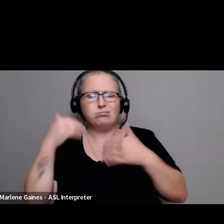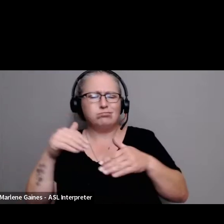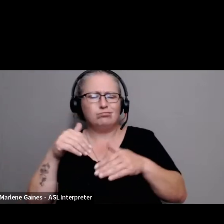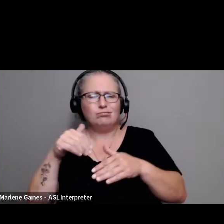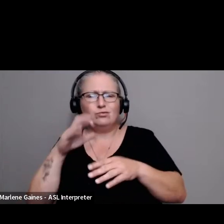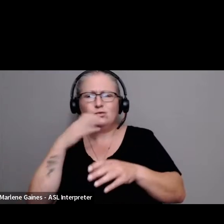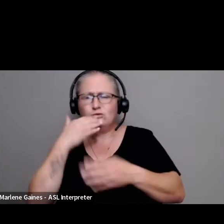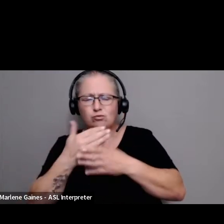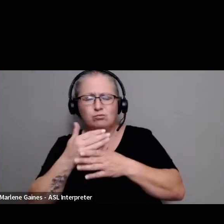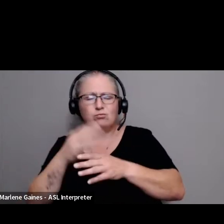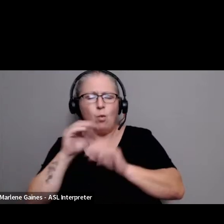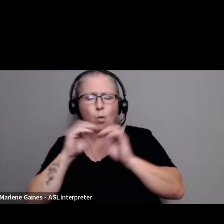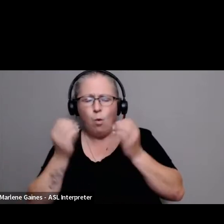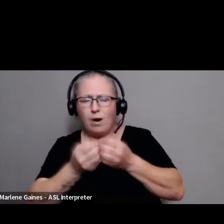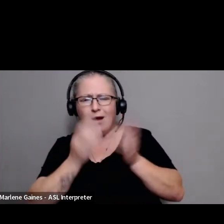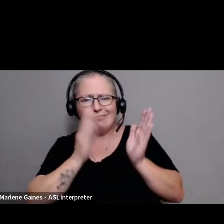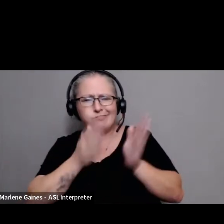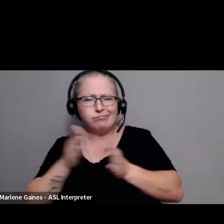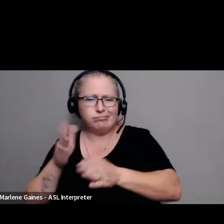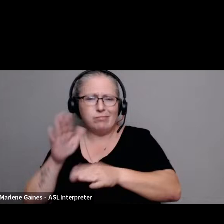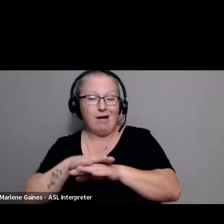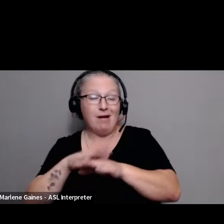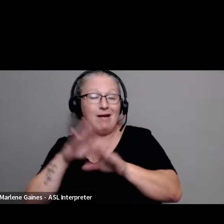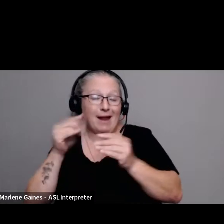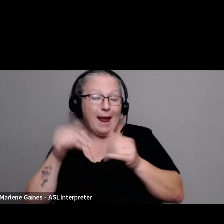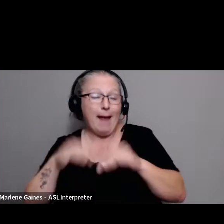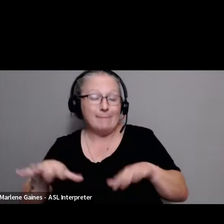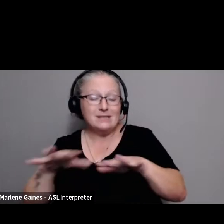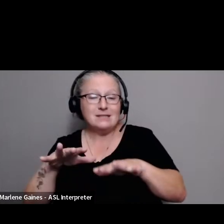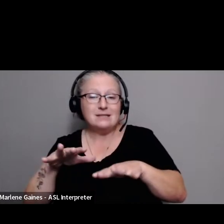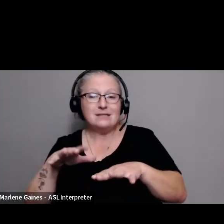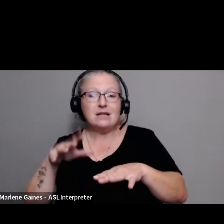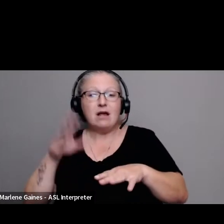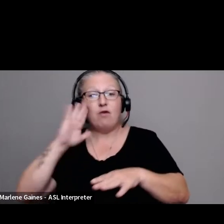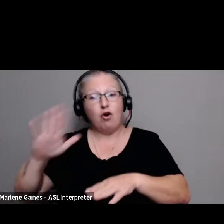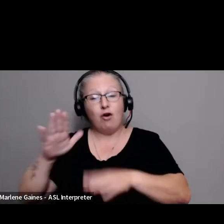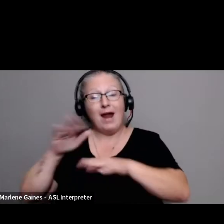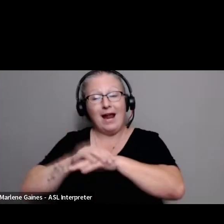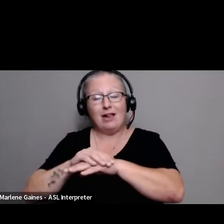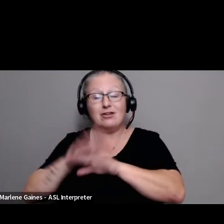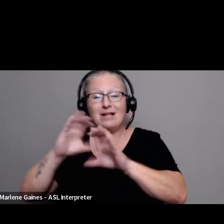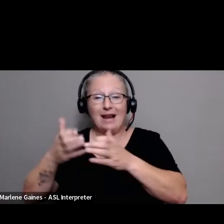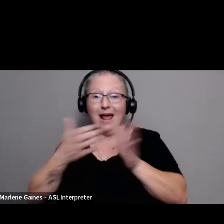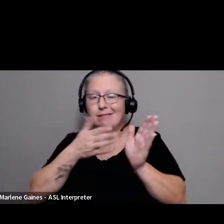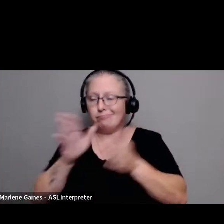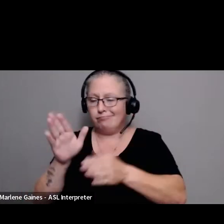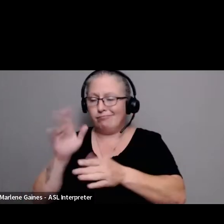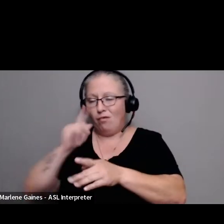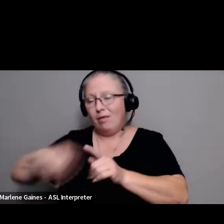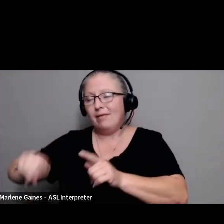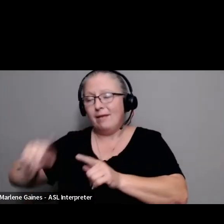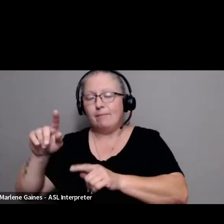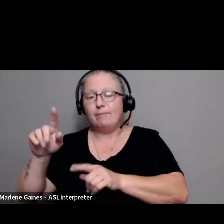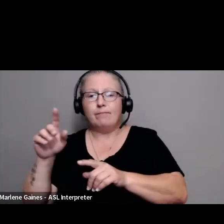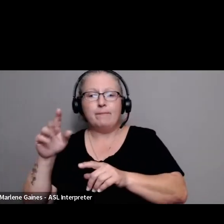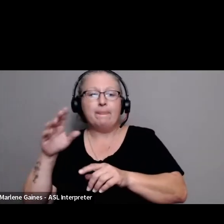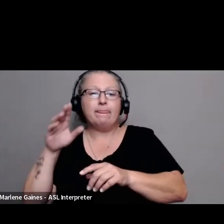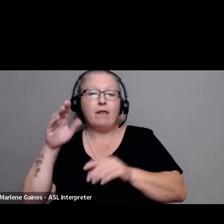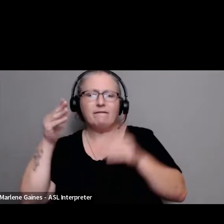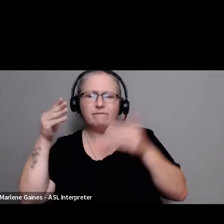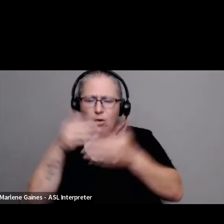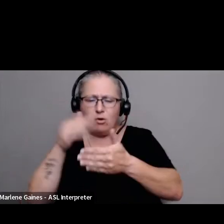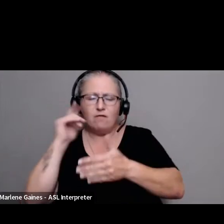organized teachers on campus, and she directs that towards her English classes completely. She is super focused on her